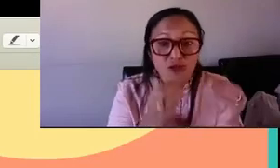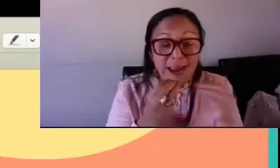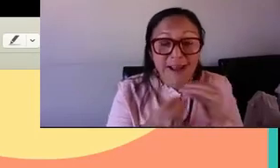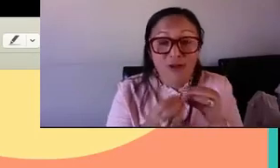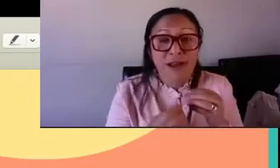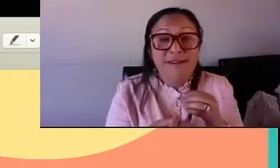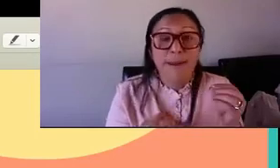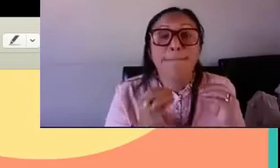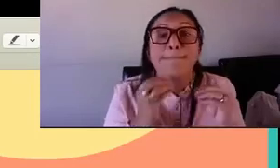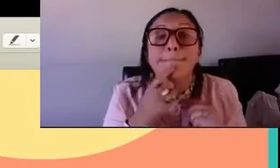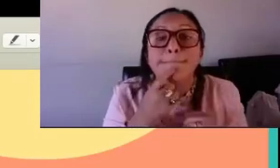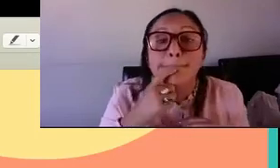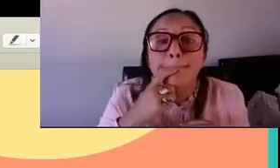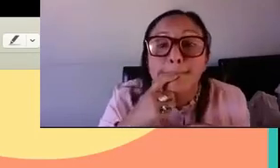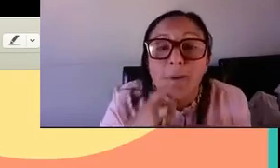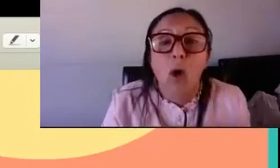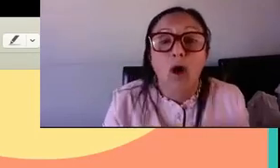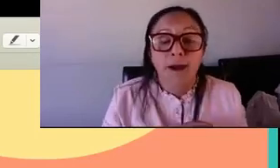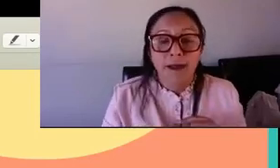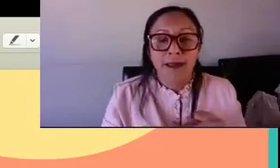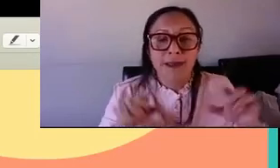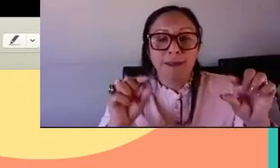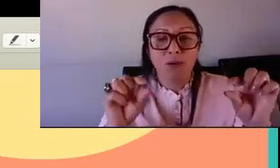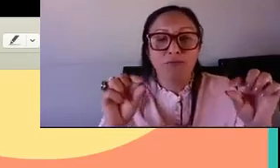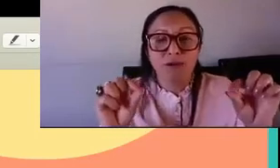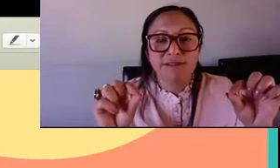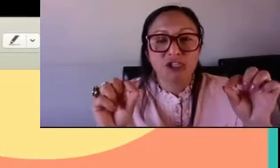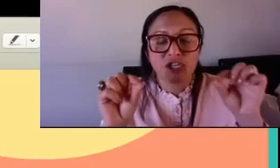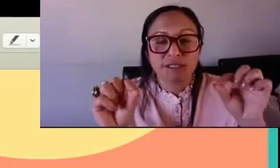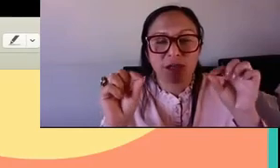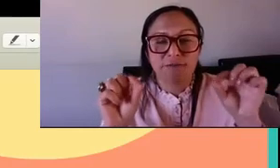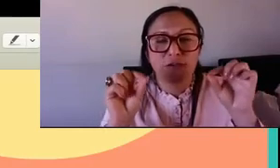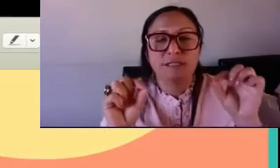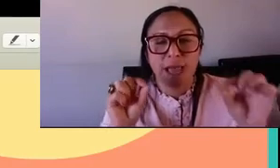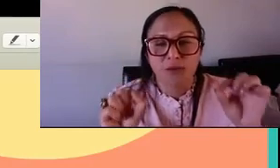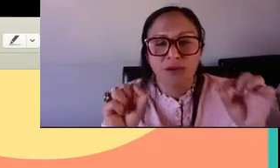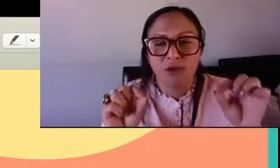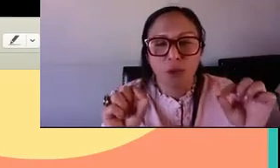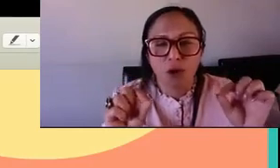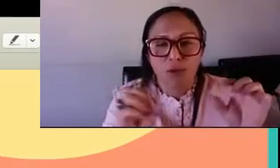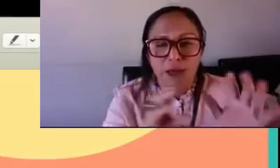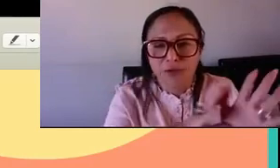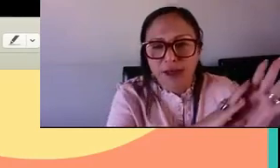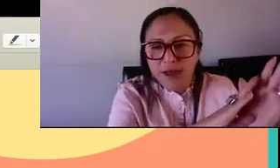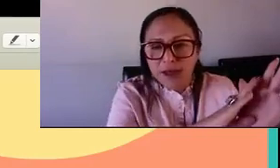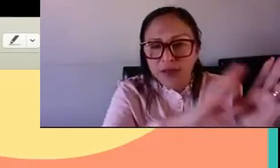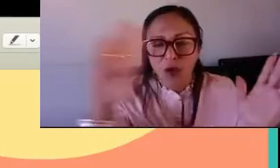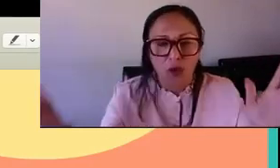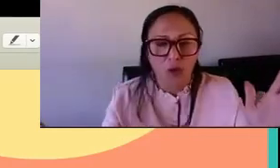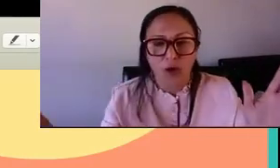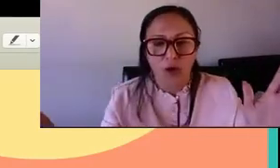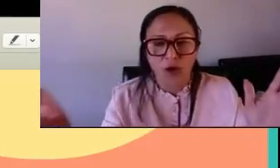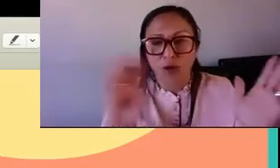use your hands, or tell me more." And maybe we're focusing just on the first sound of the word rather than